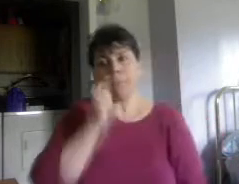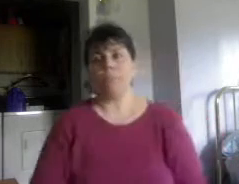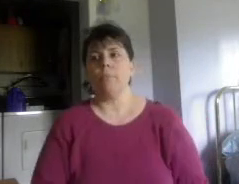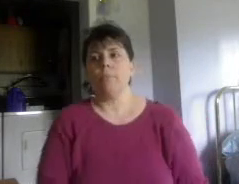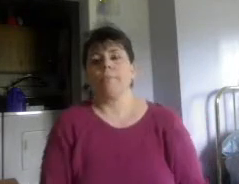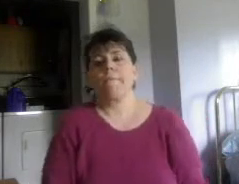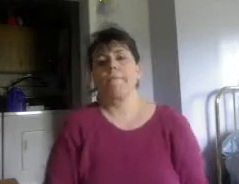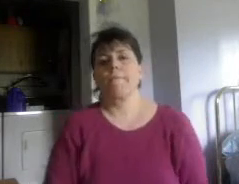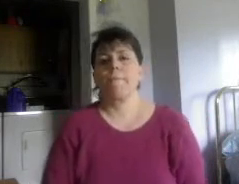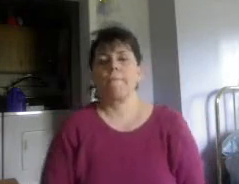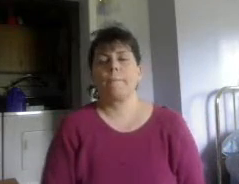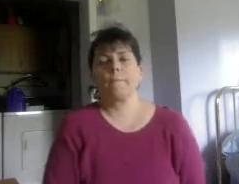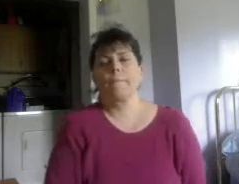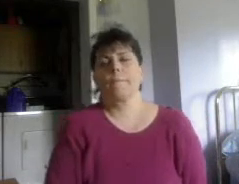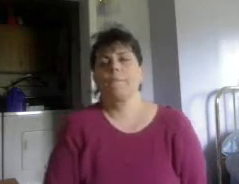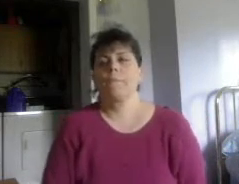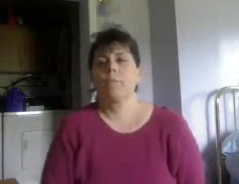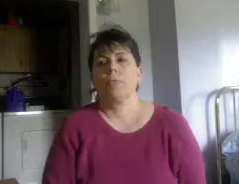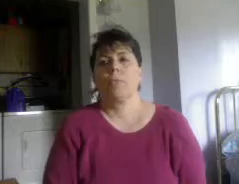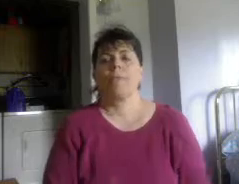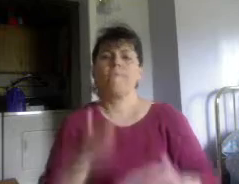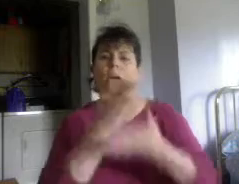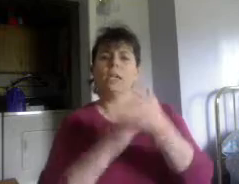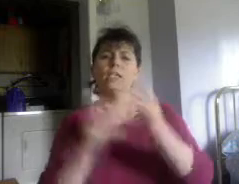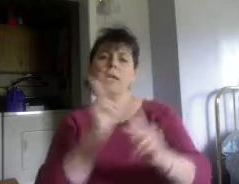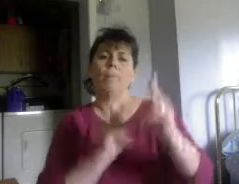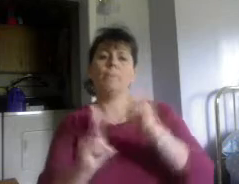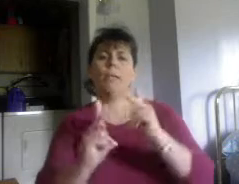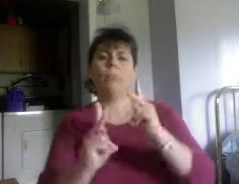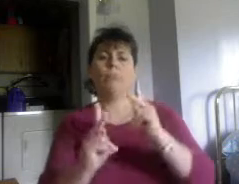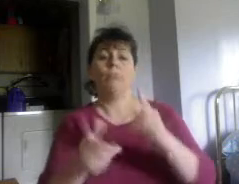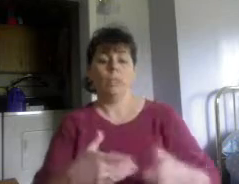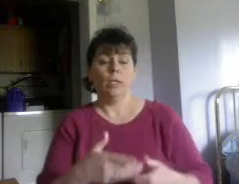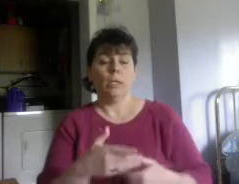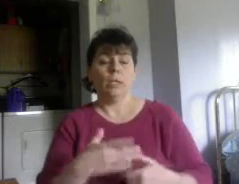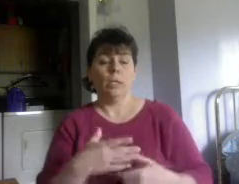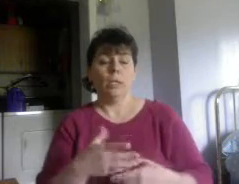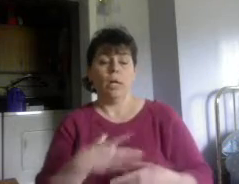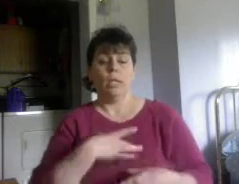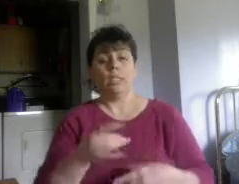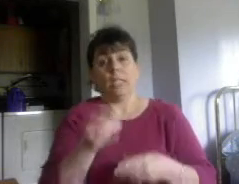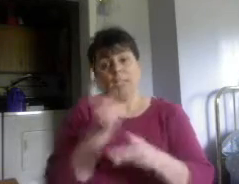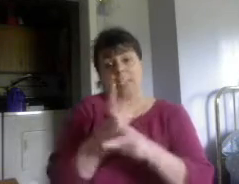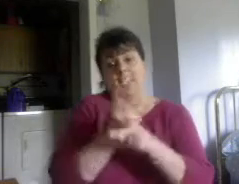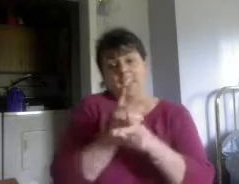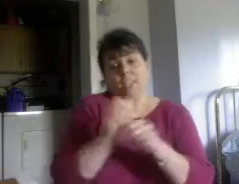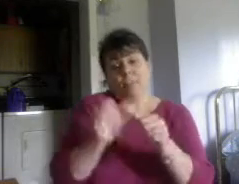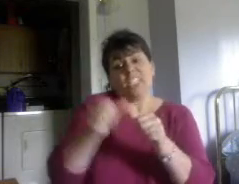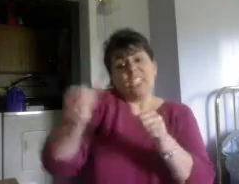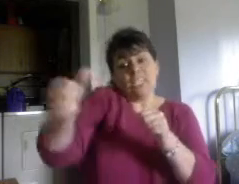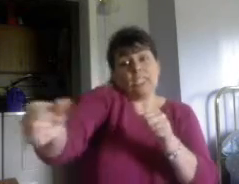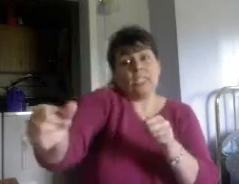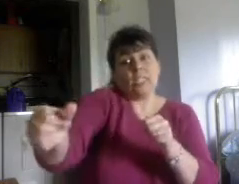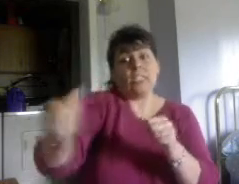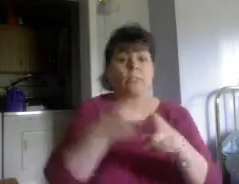want them to. Some people like to keep a lot of distance between themselves and other people. You see that sometimes when you're standing in line at the grocery store